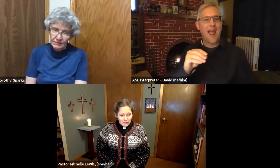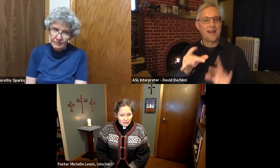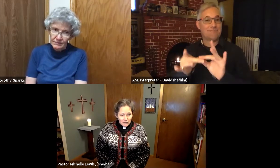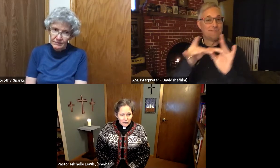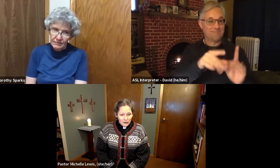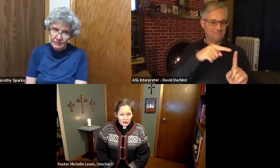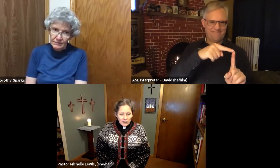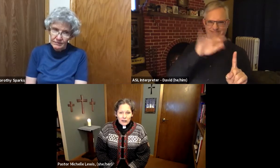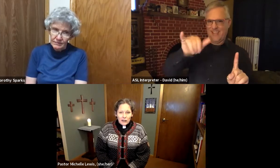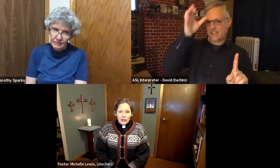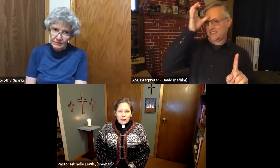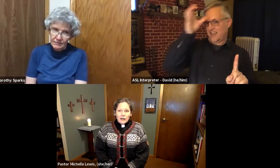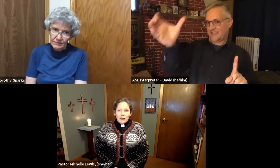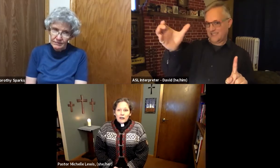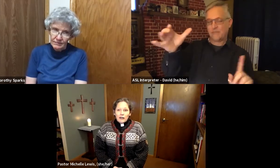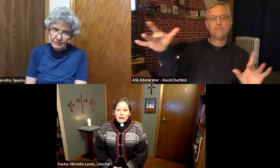contemplating.